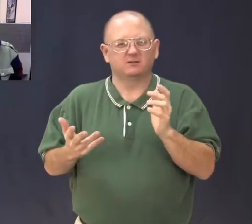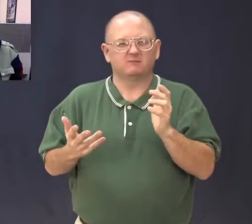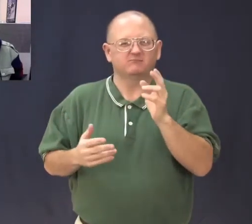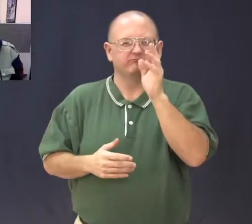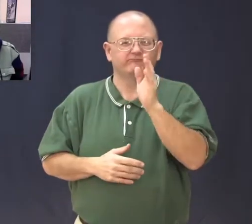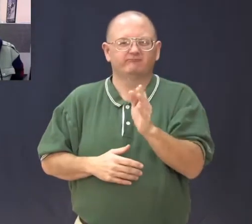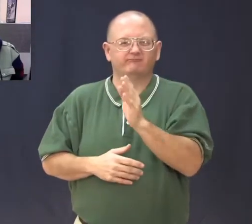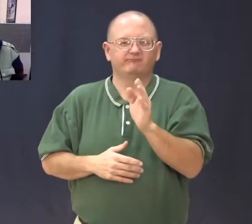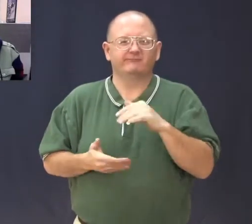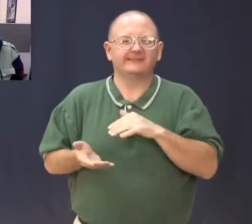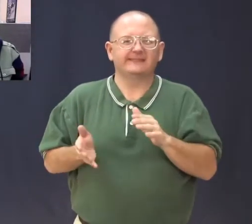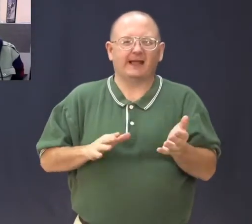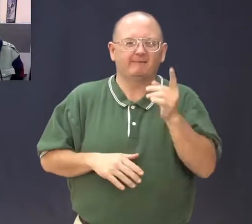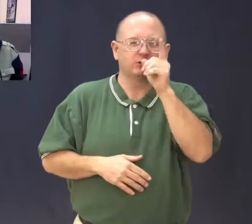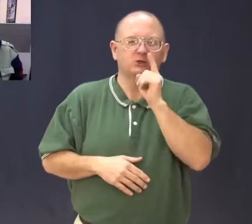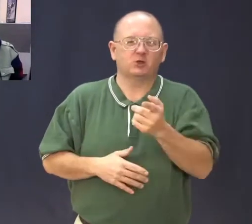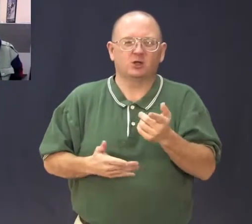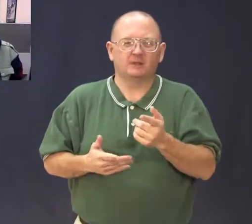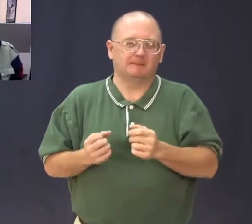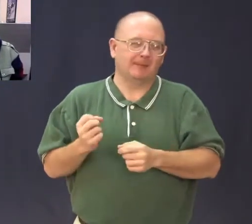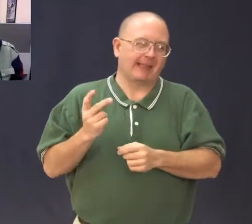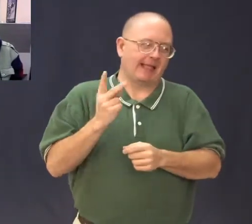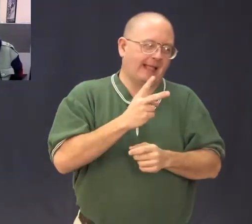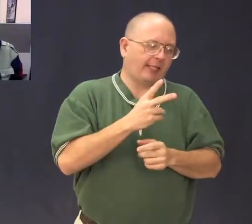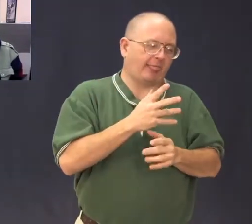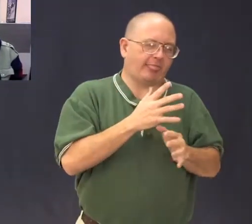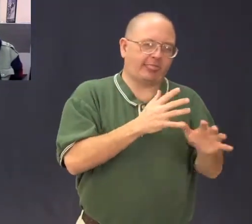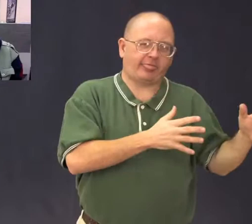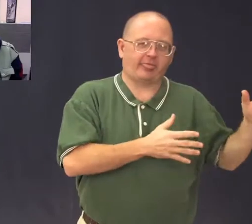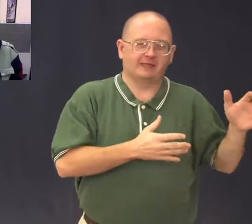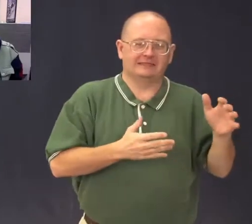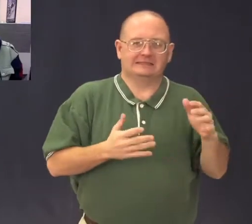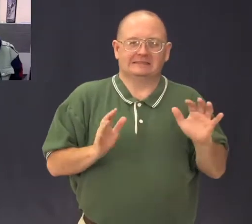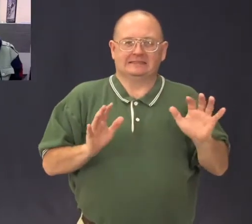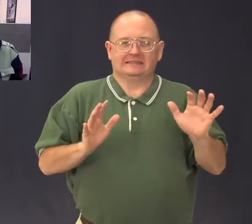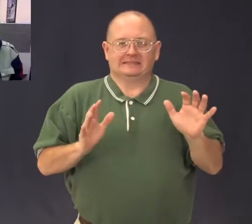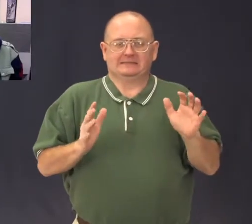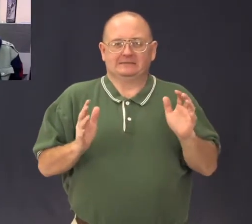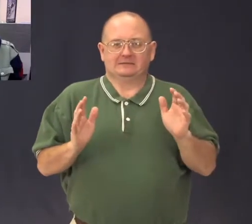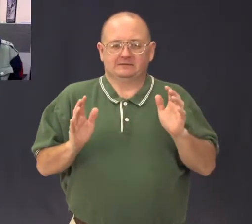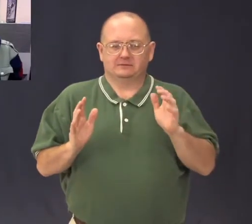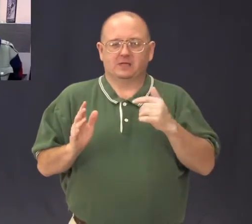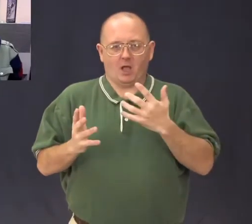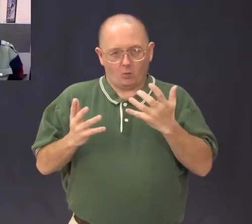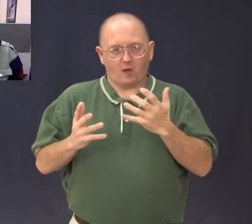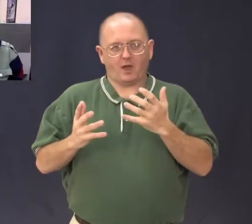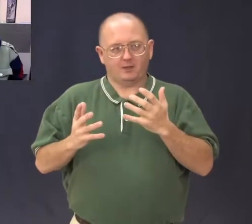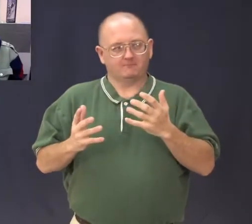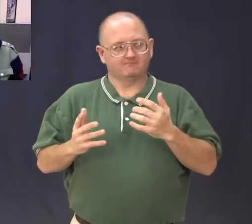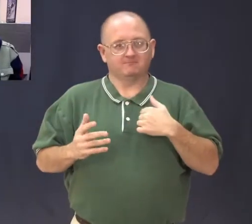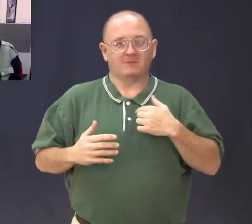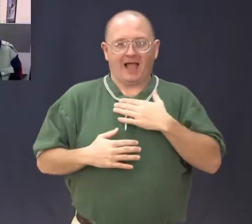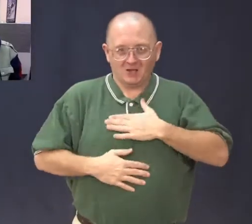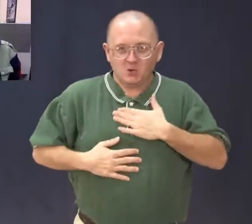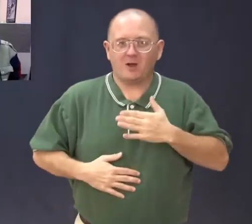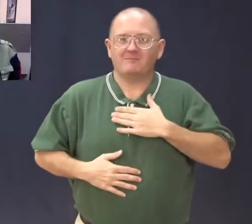I know that if I go back to my old life within that first drink, that will be it for me. I will be a goner. So I can't go back to